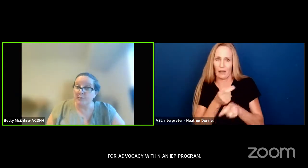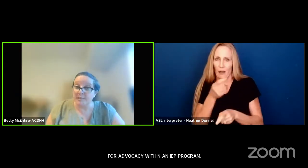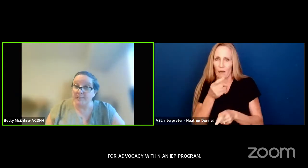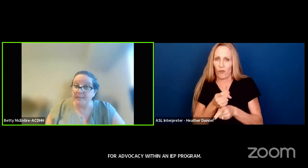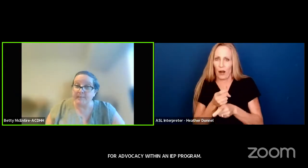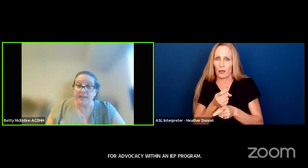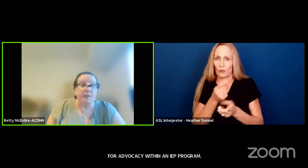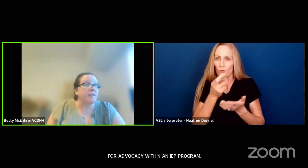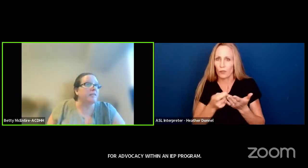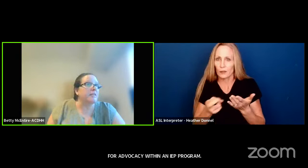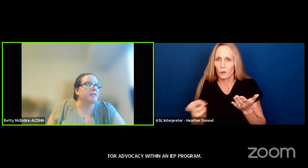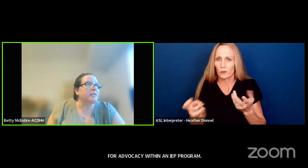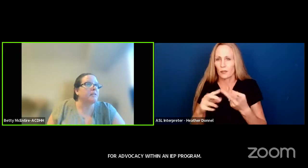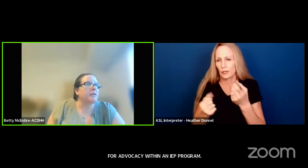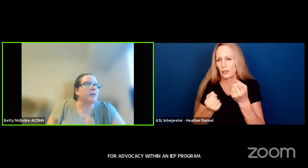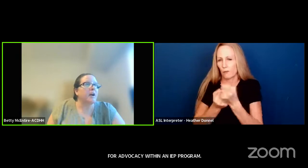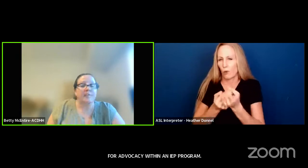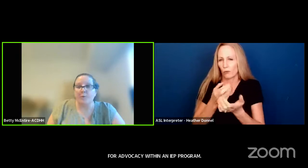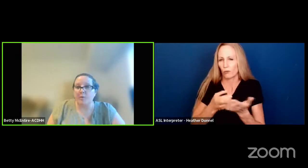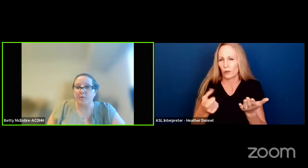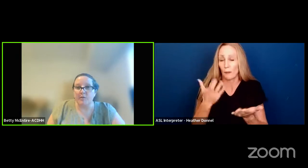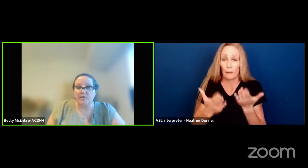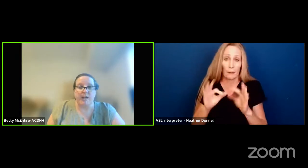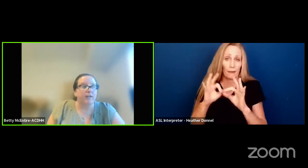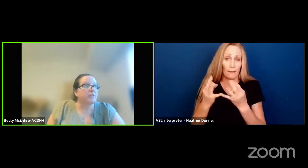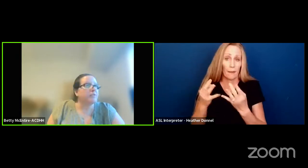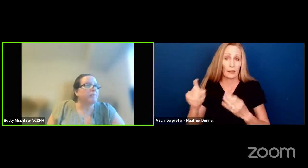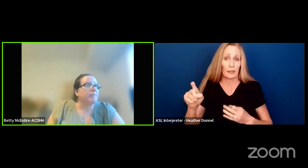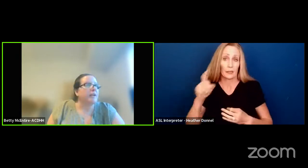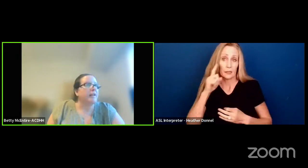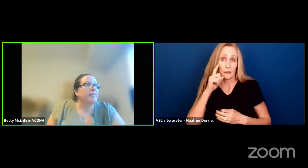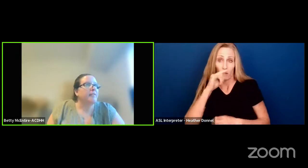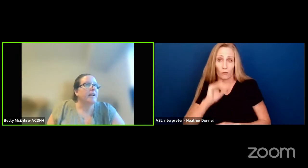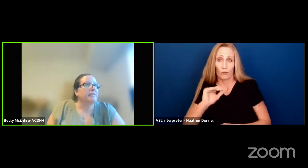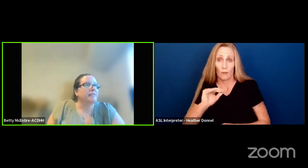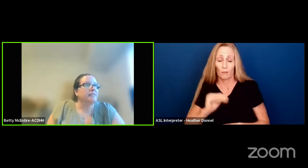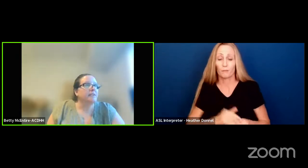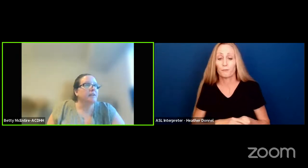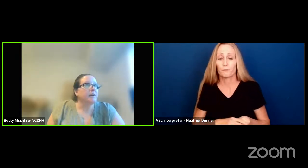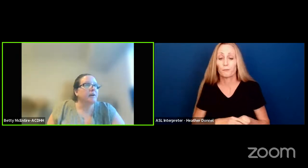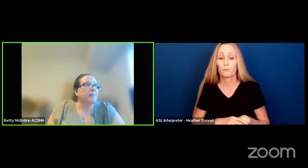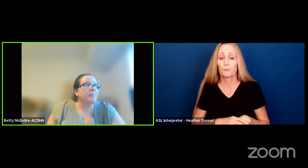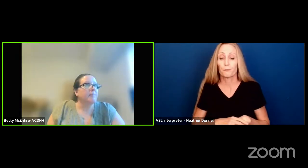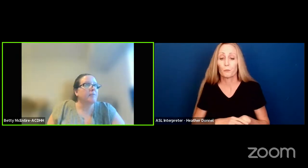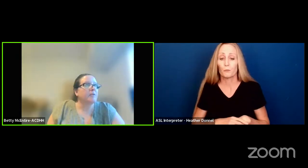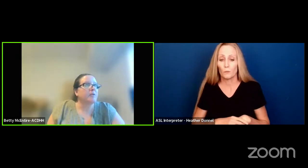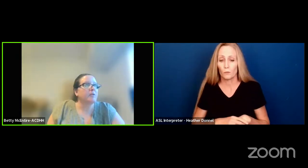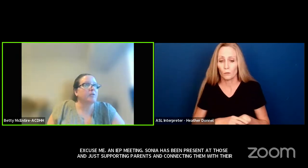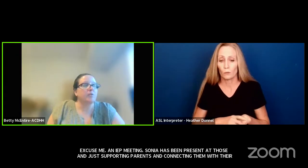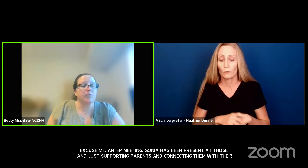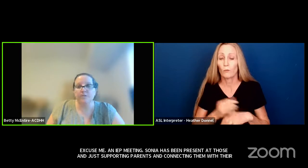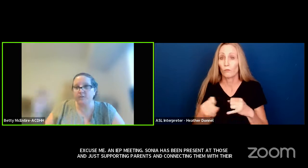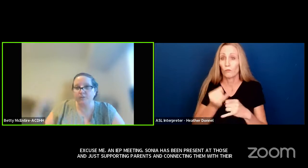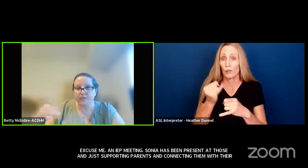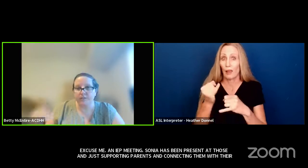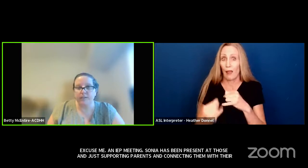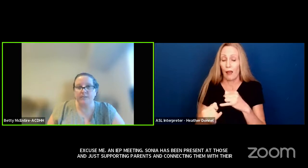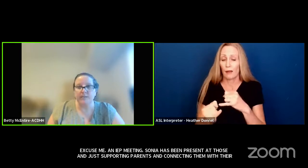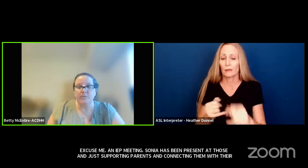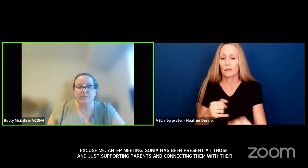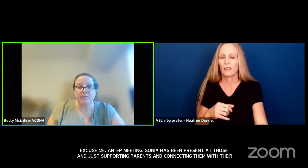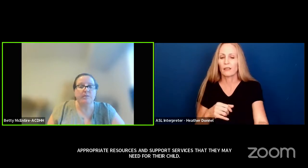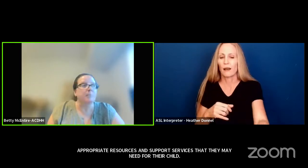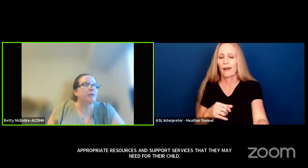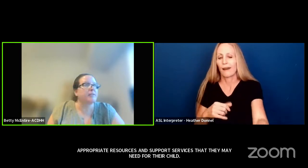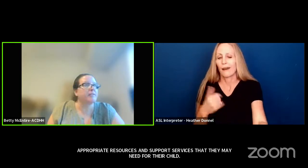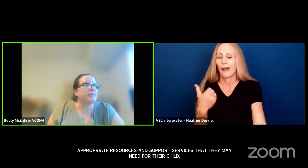support services that they may need for their child. And then lastly, there's several different things